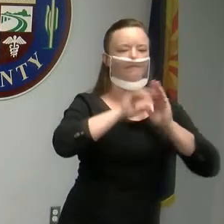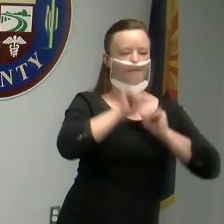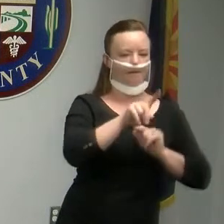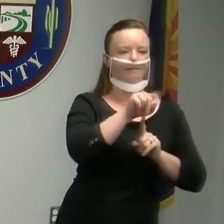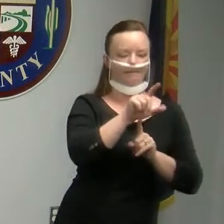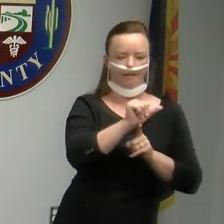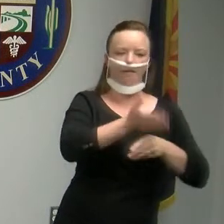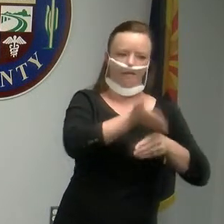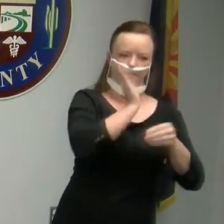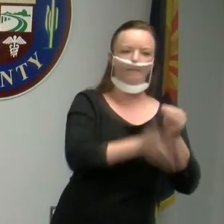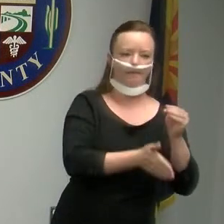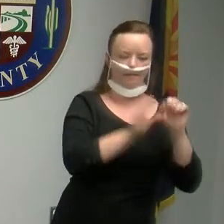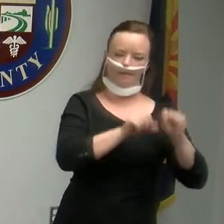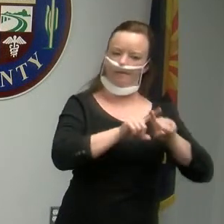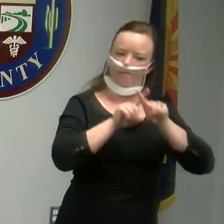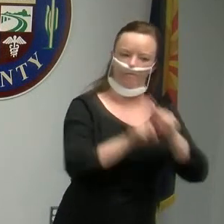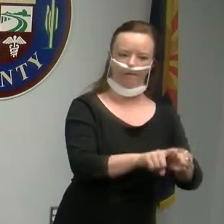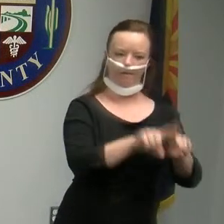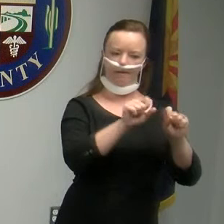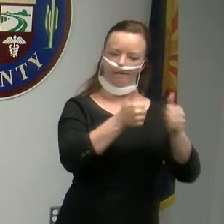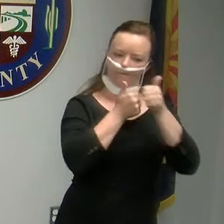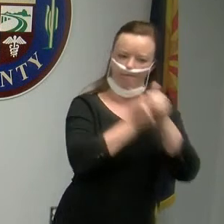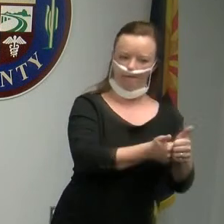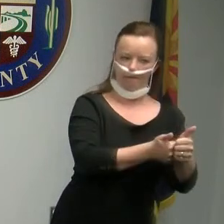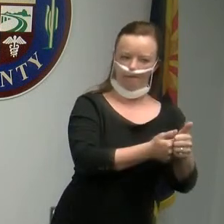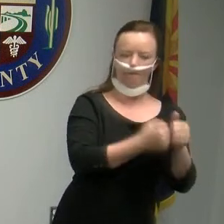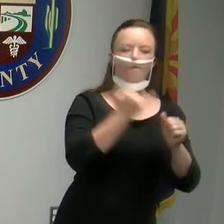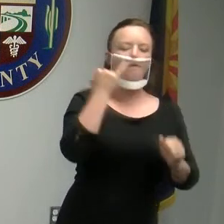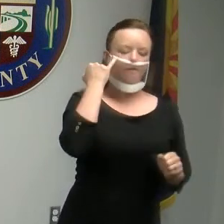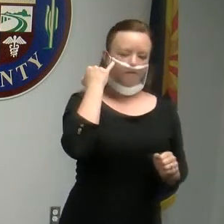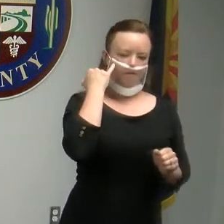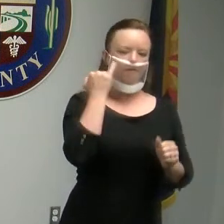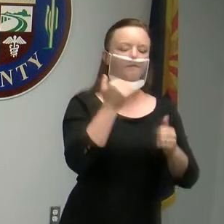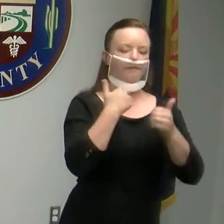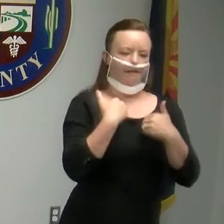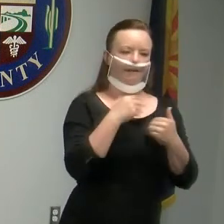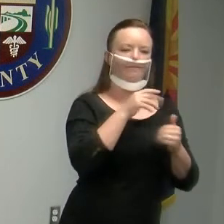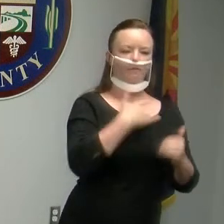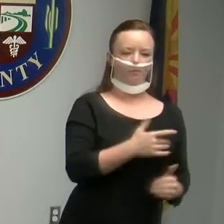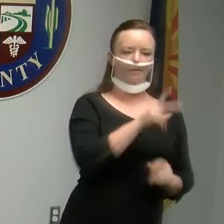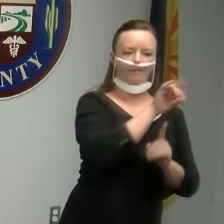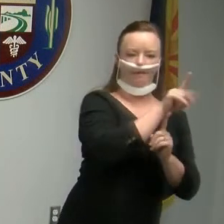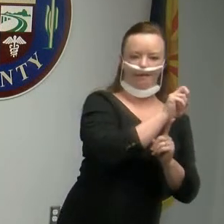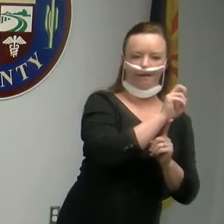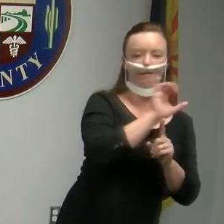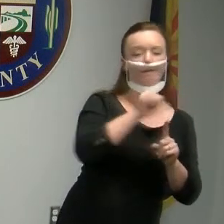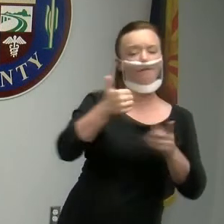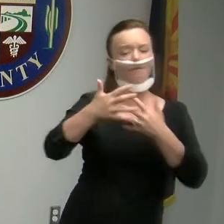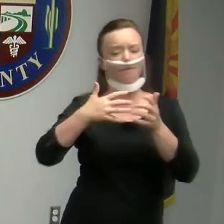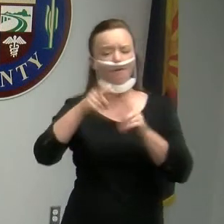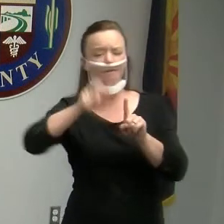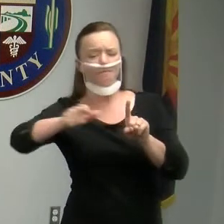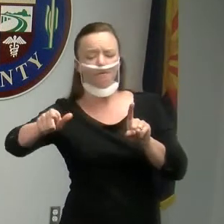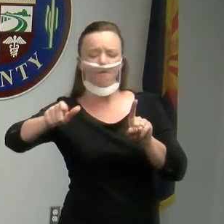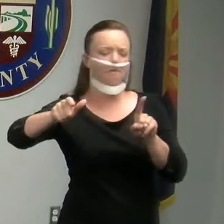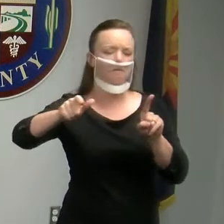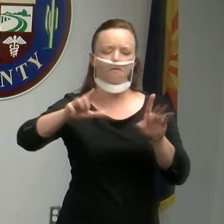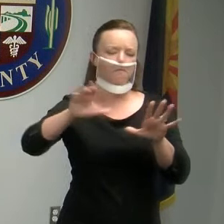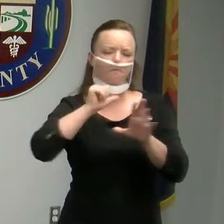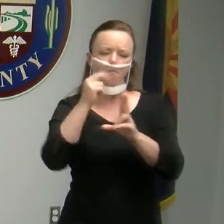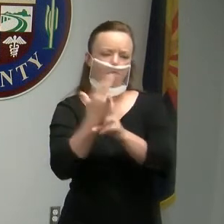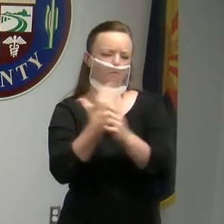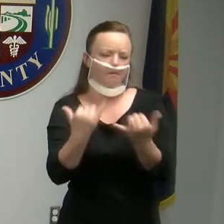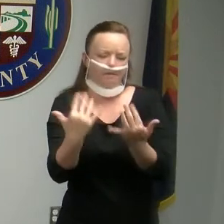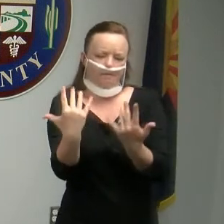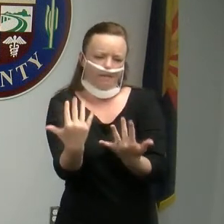long as the information is in that dark area with the trend line. And those delays do not actually affect the data that